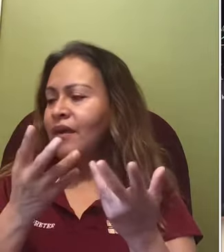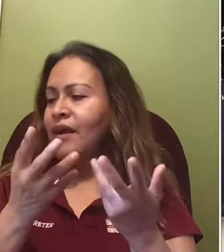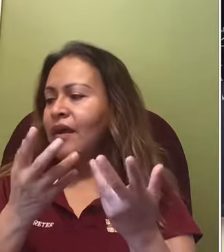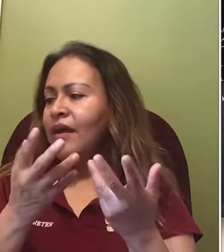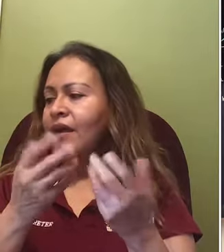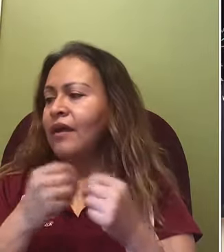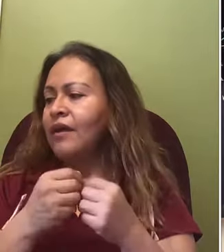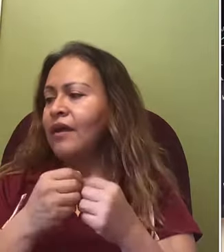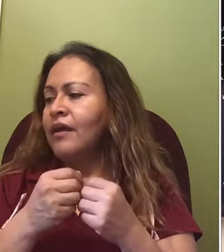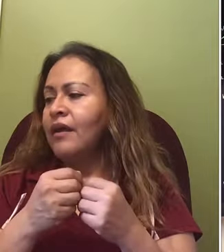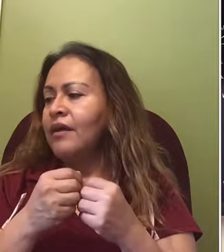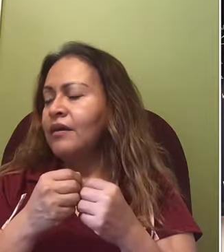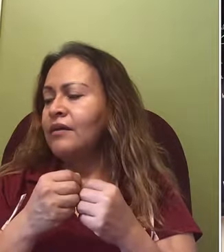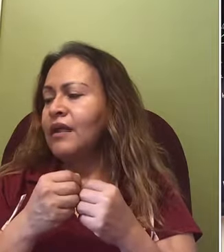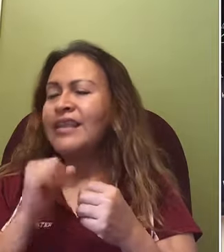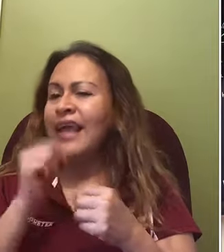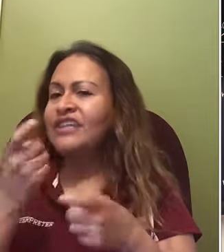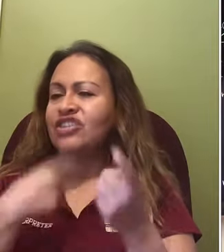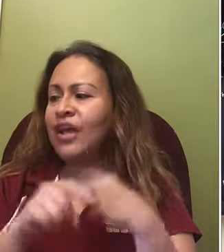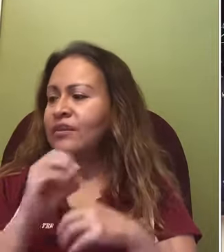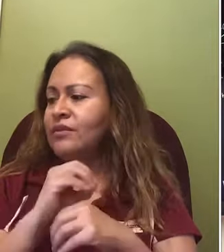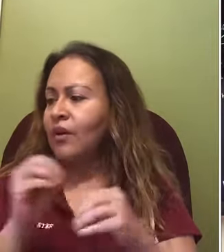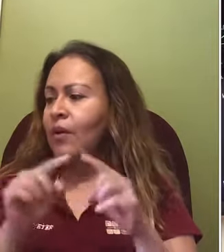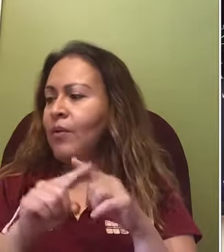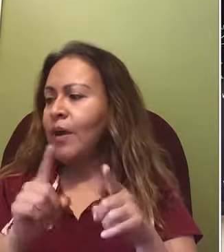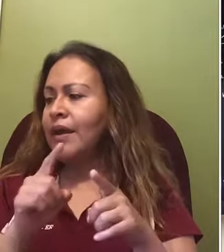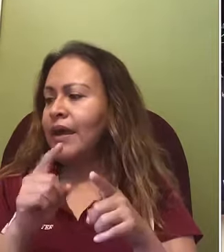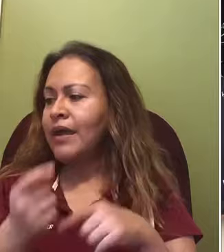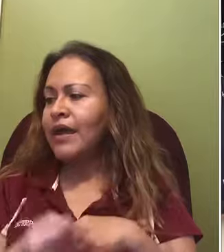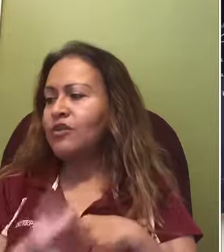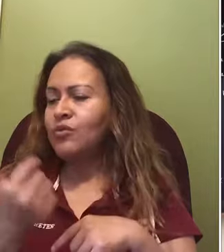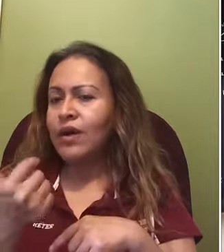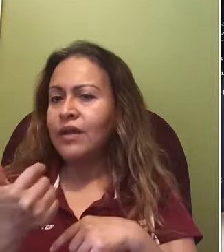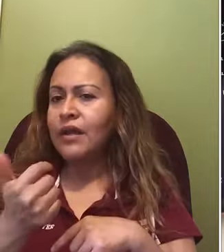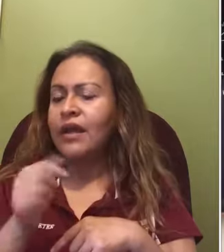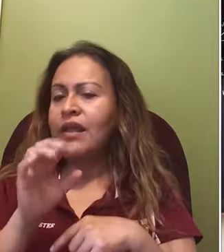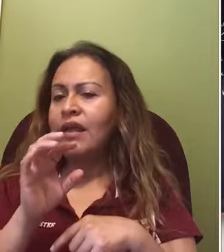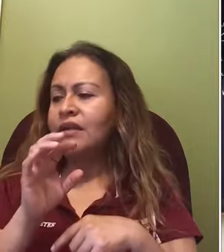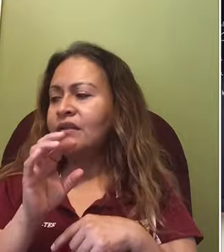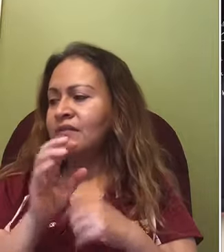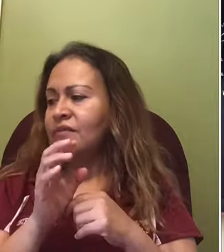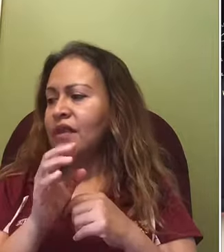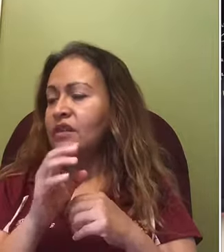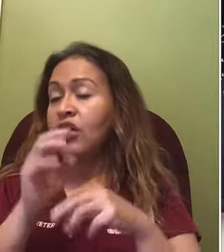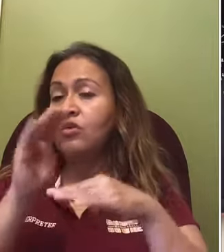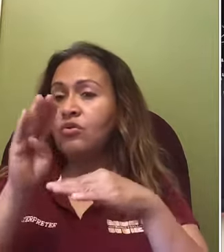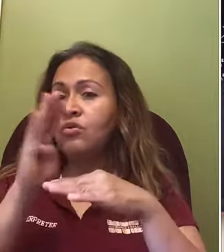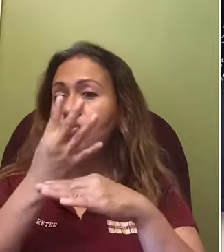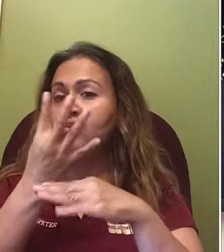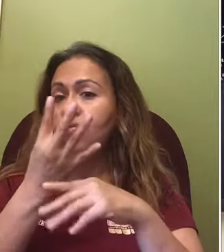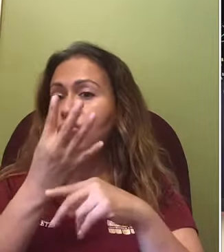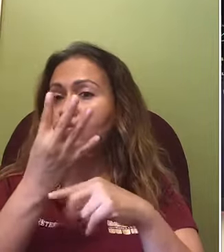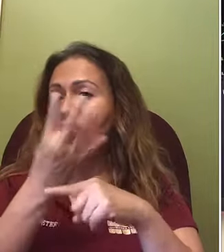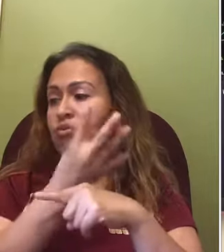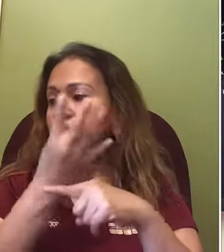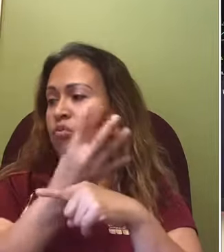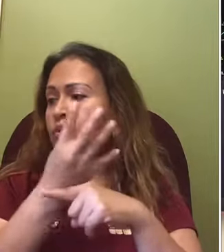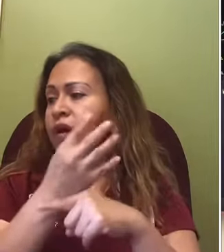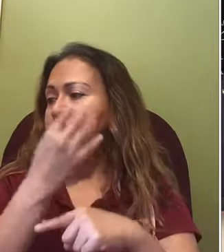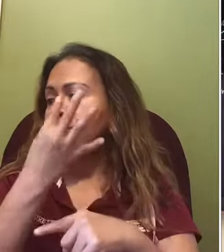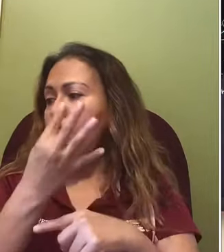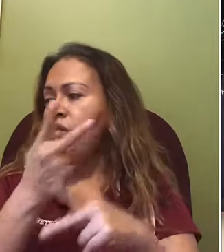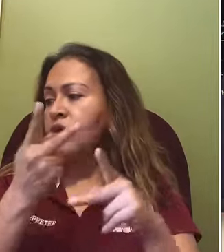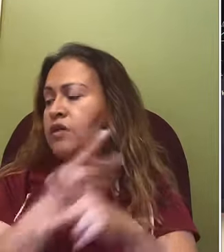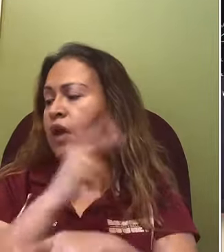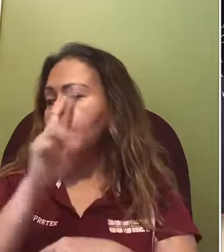the number by 1. That won't change the number, but at least it gets rid of the irrational number in the denominator. So the numerator becomes 4 times